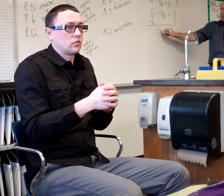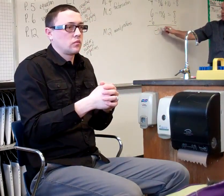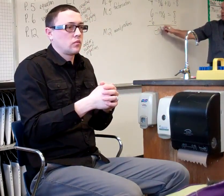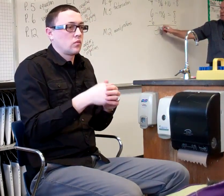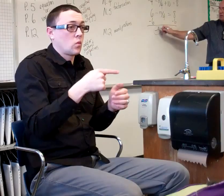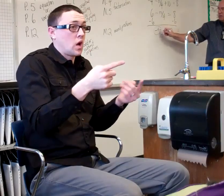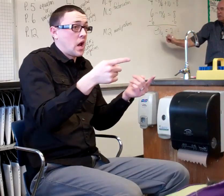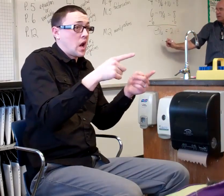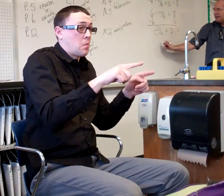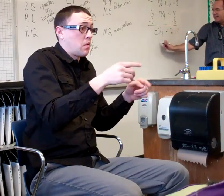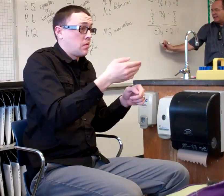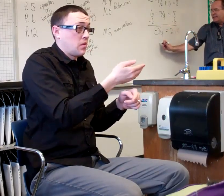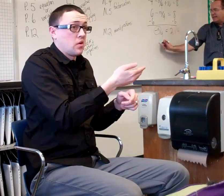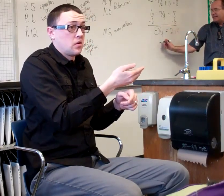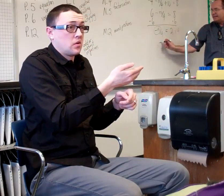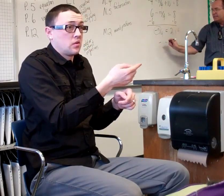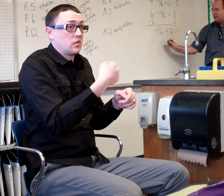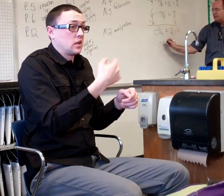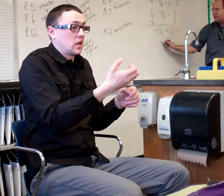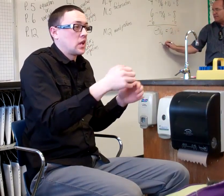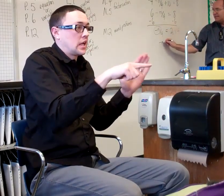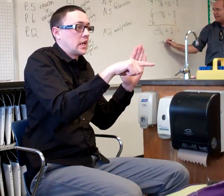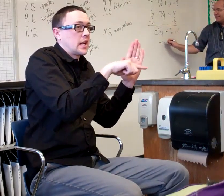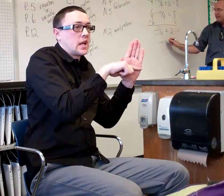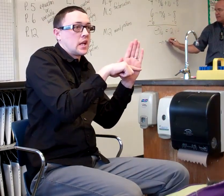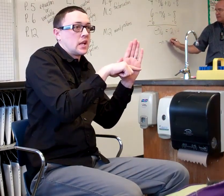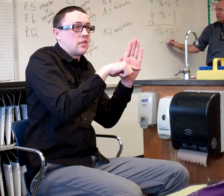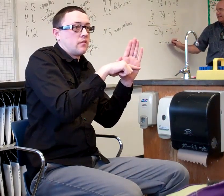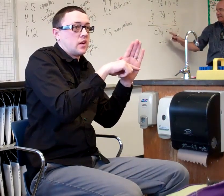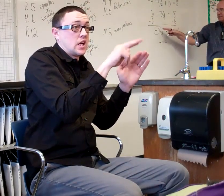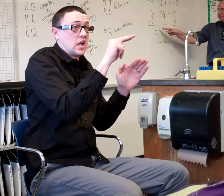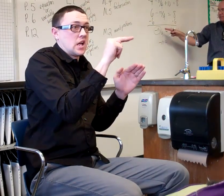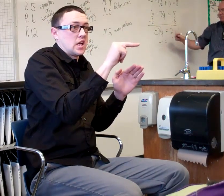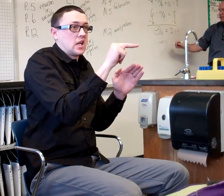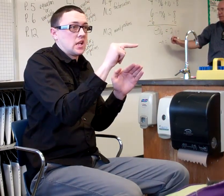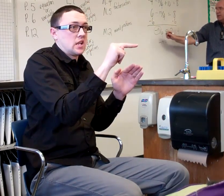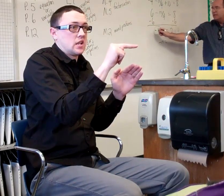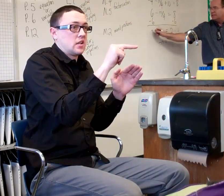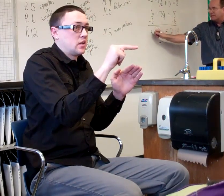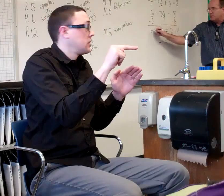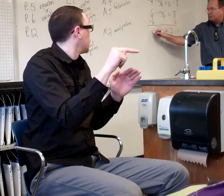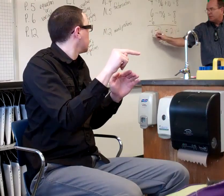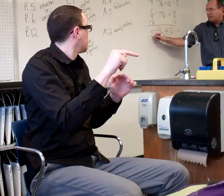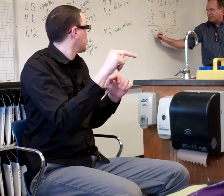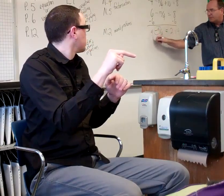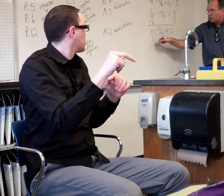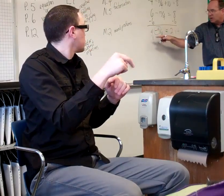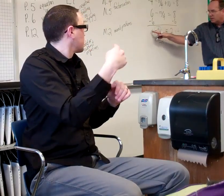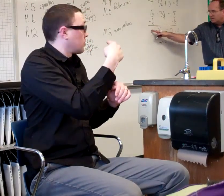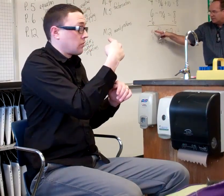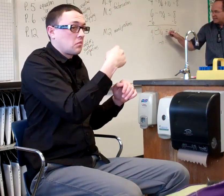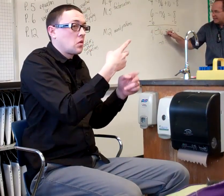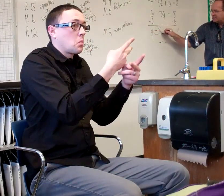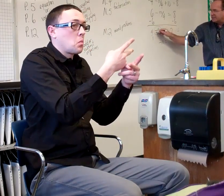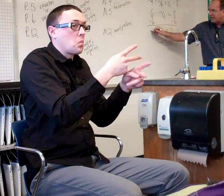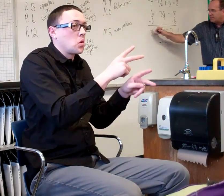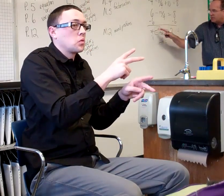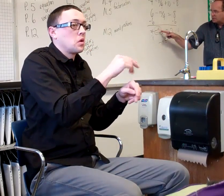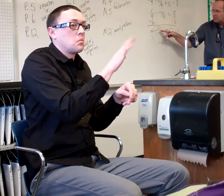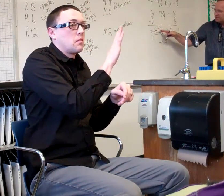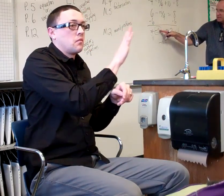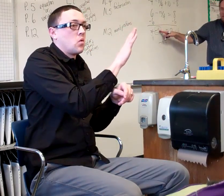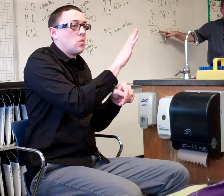is, ooh, I got a negative N yet sitting over here because I multiplied by 4. They canceled